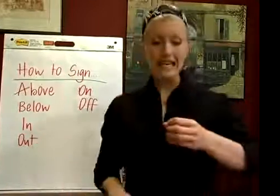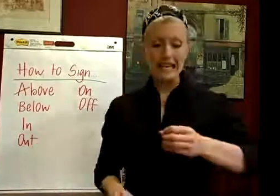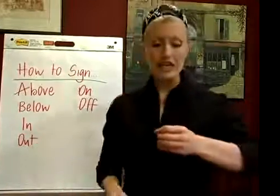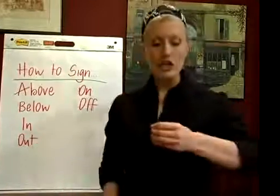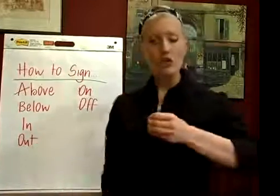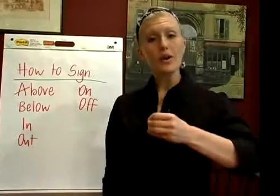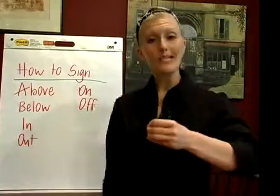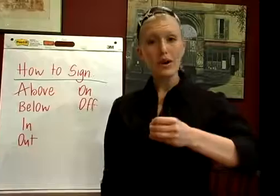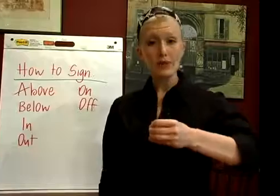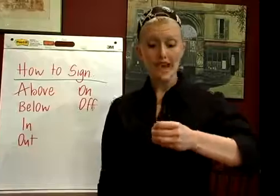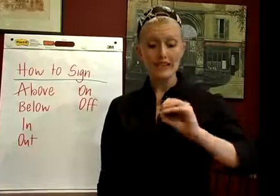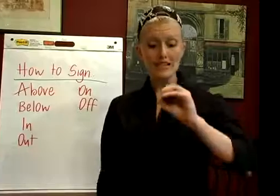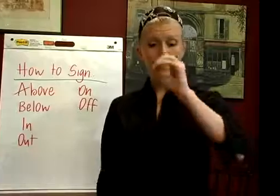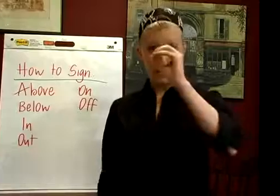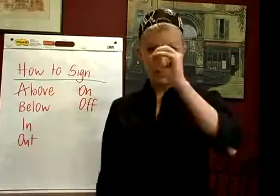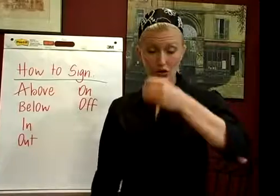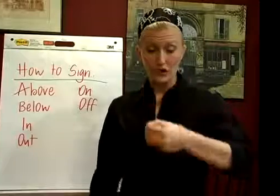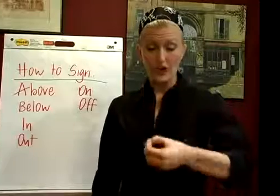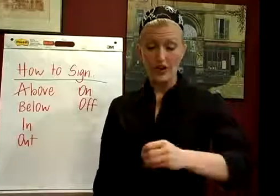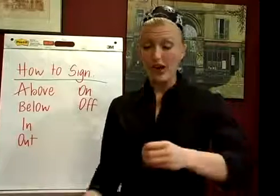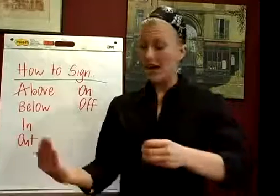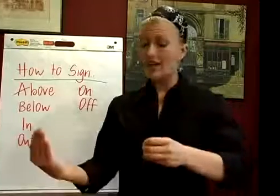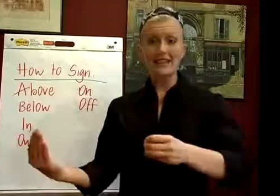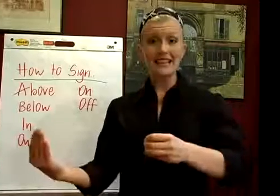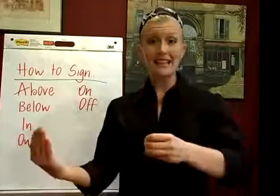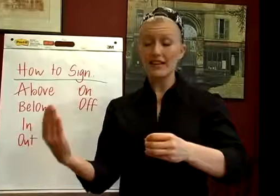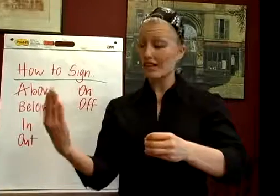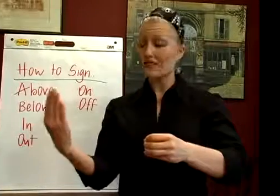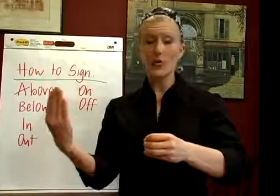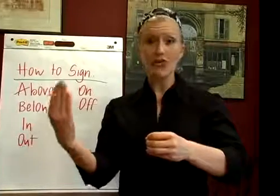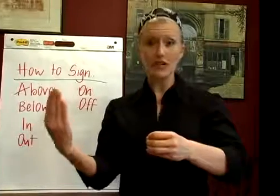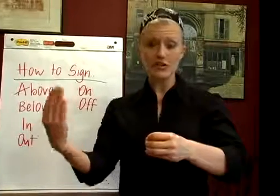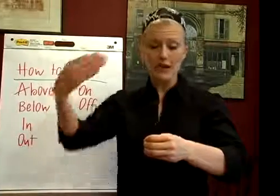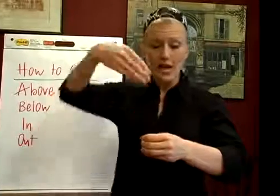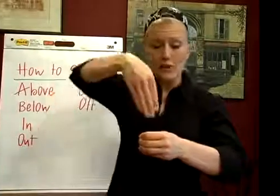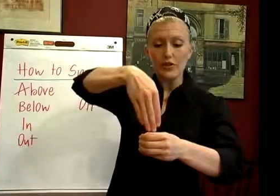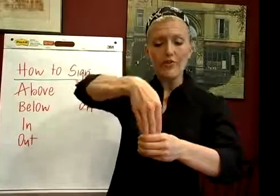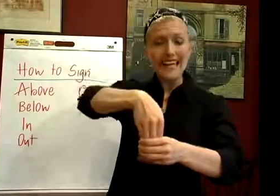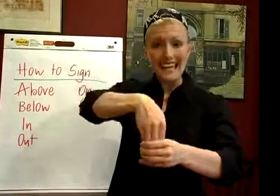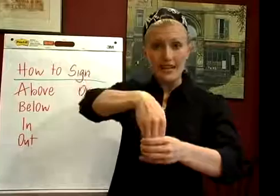In, you want to cup your hand into a circle here, and you're going to take these 4 fingers and put them in.